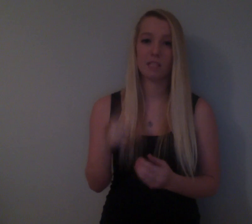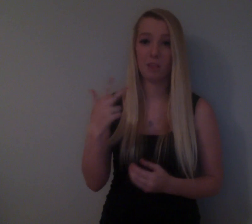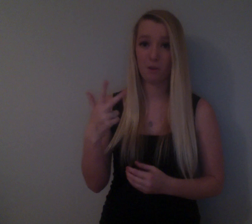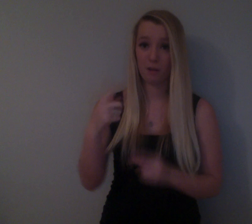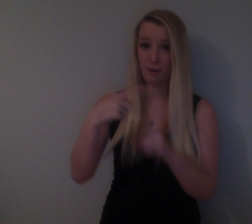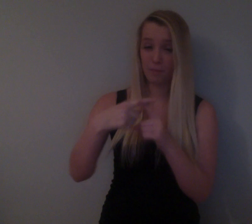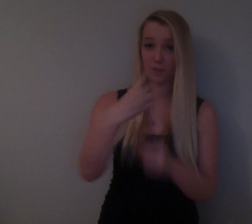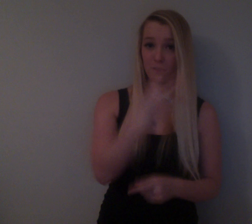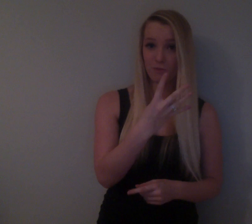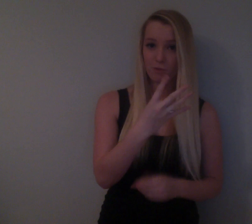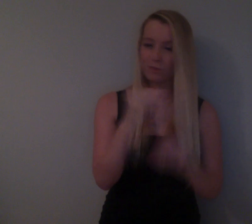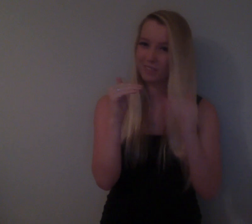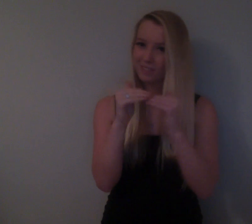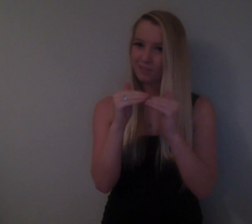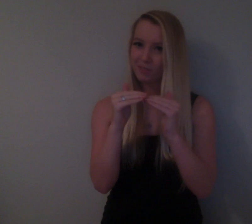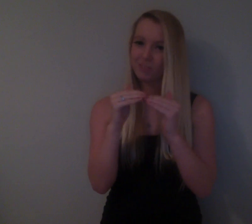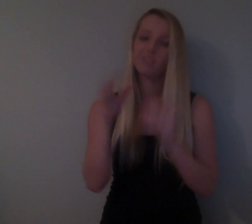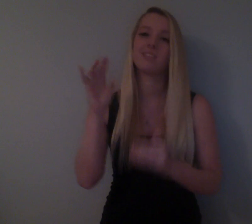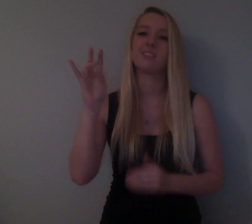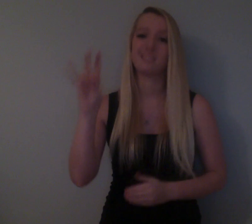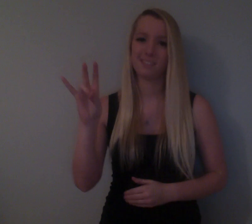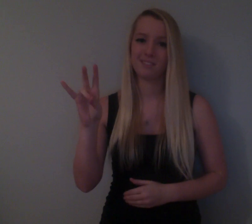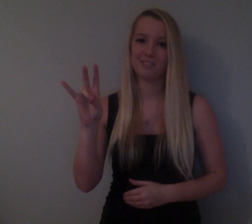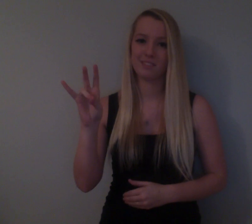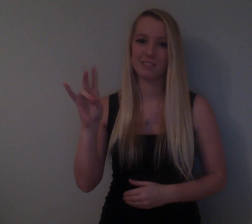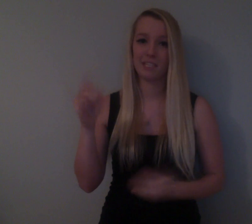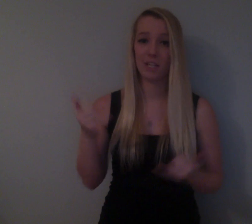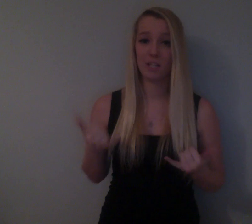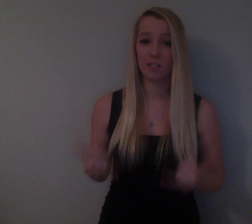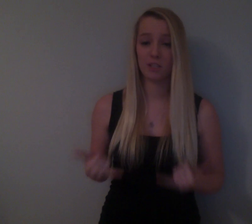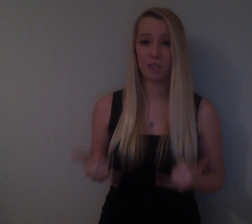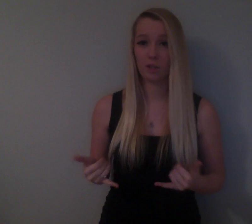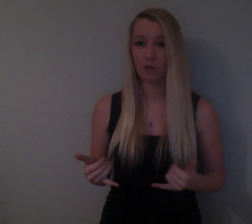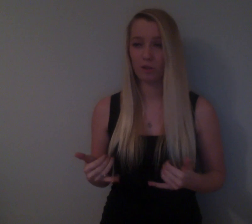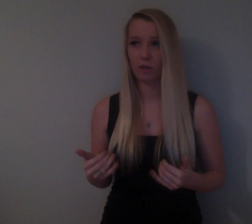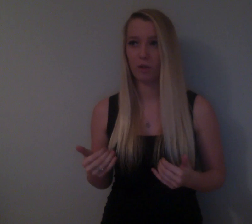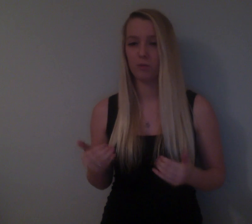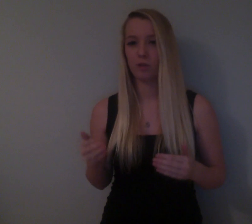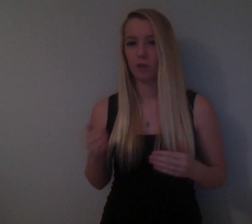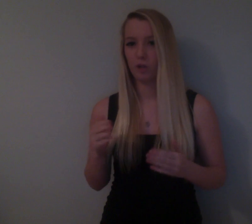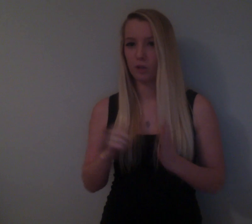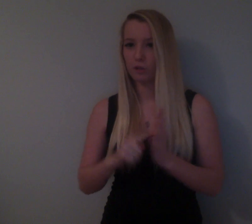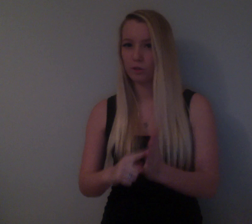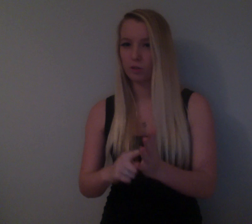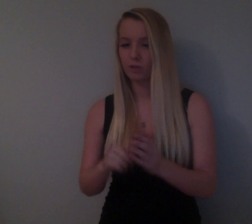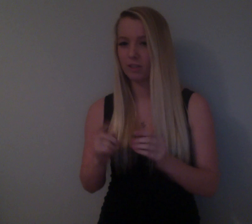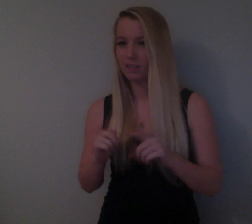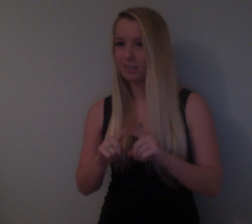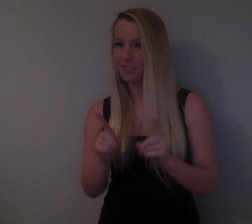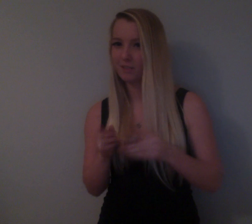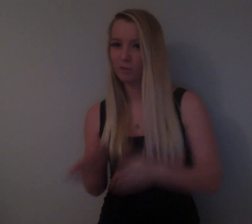equal to 7. And now I'm going to introduce you to another way of thinking about this. It's called the number line. And actually, I think this is how I do it in my